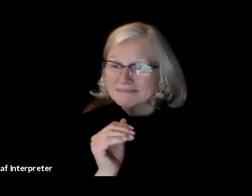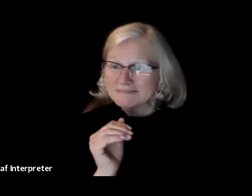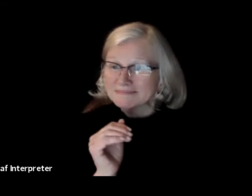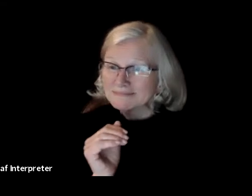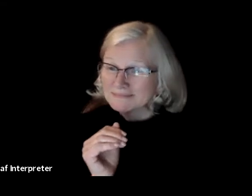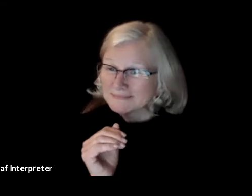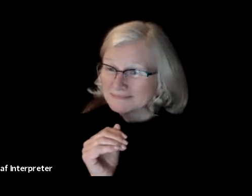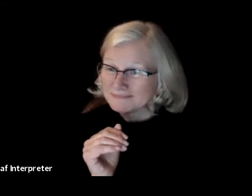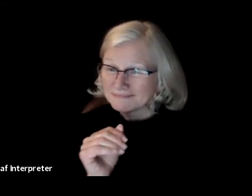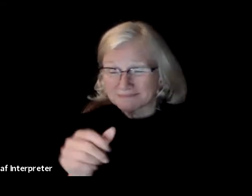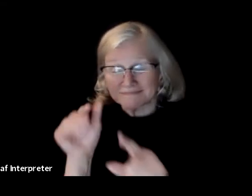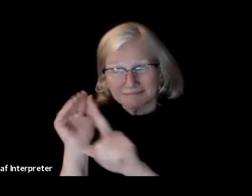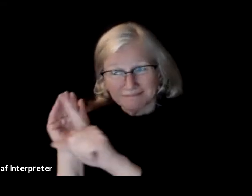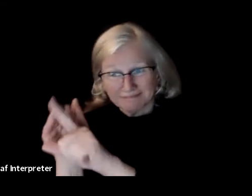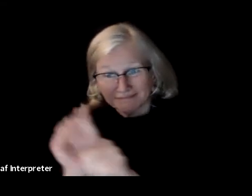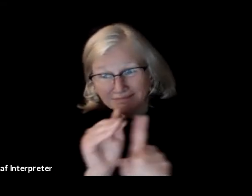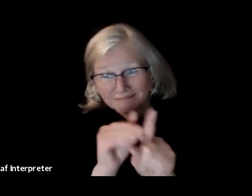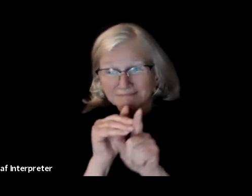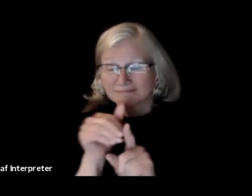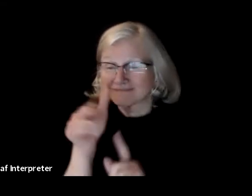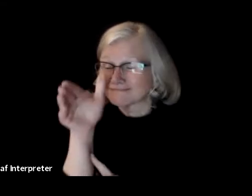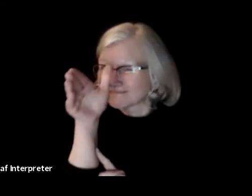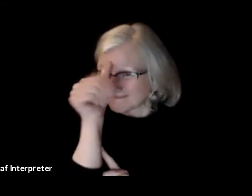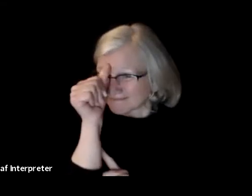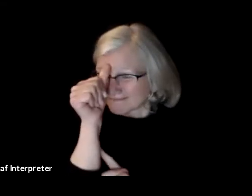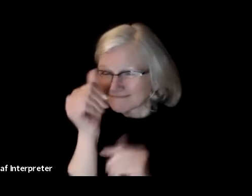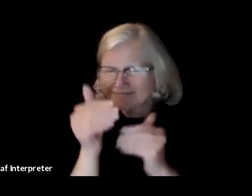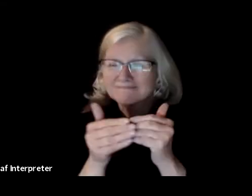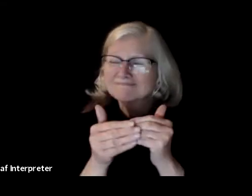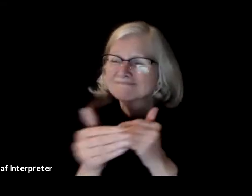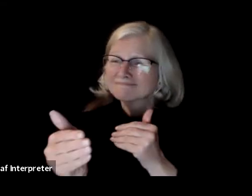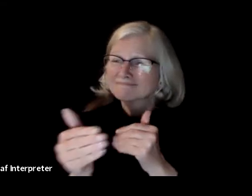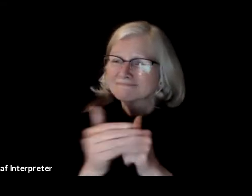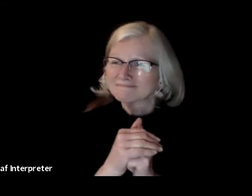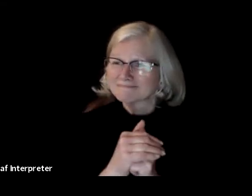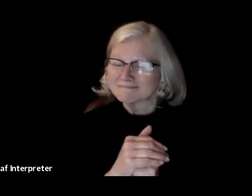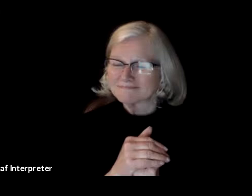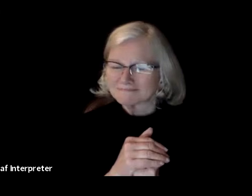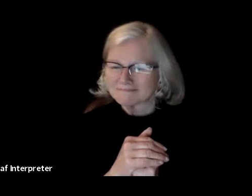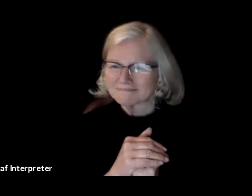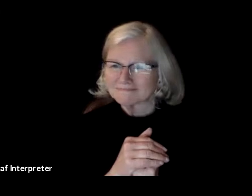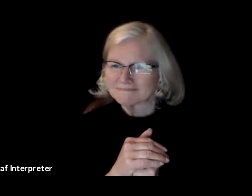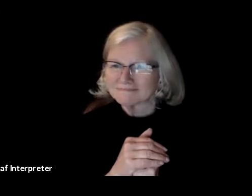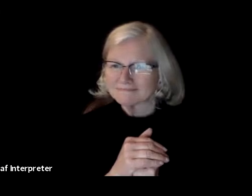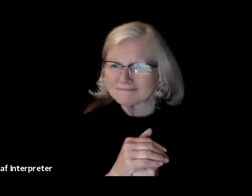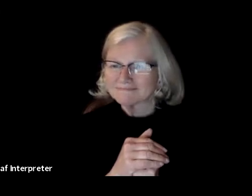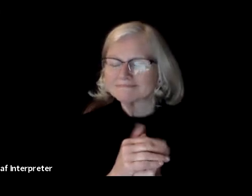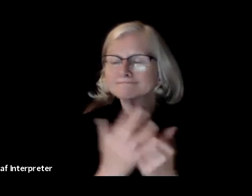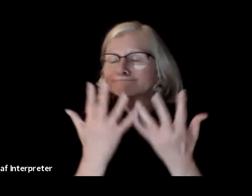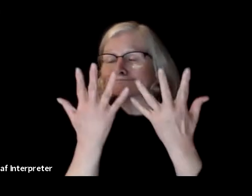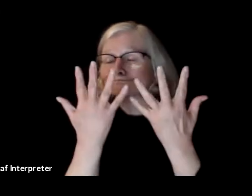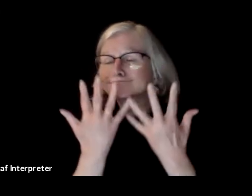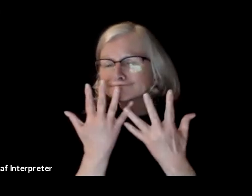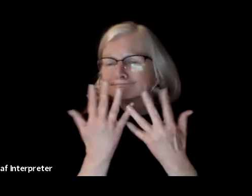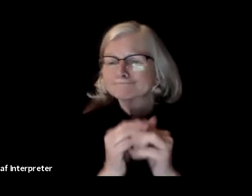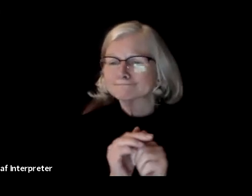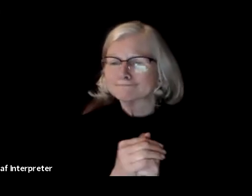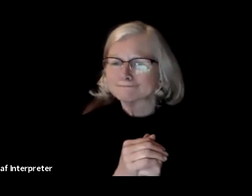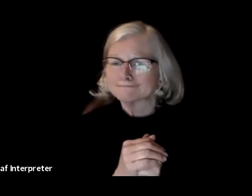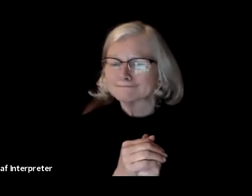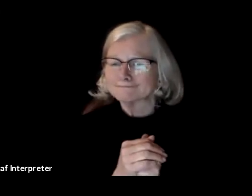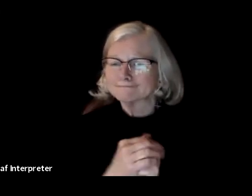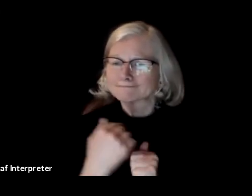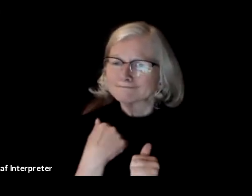forward. And unfortunately, we have had a 16 new COVID